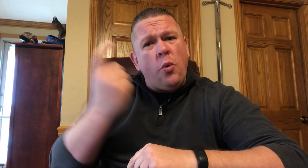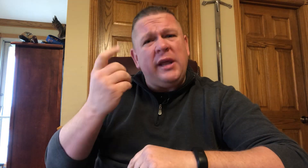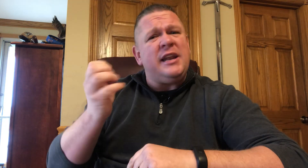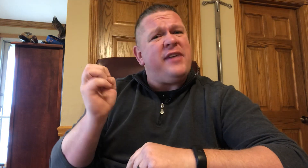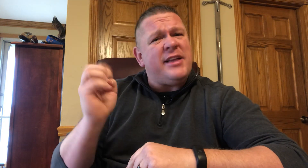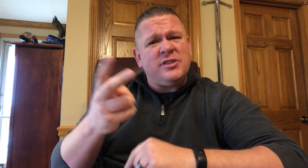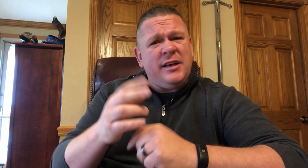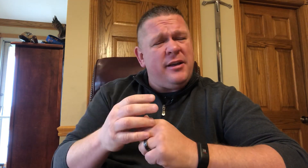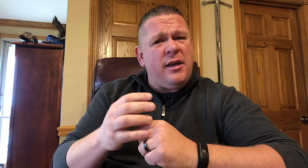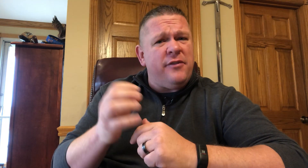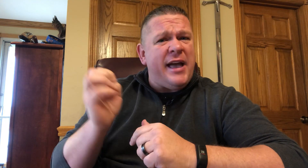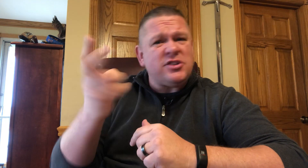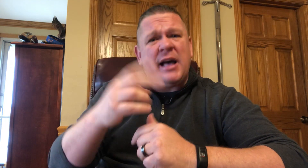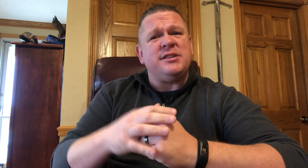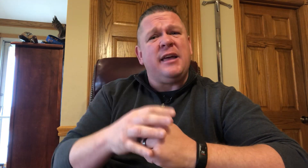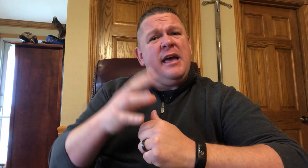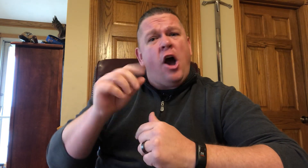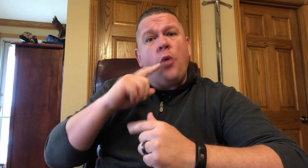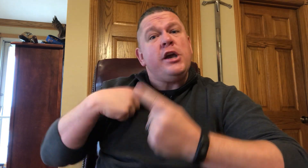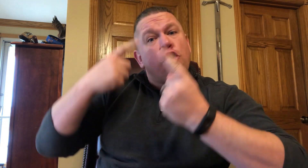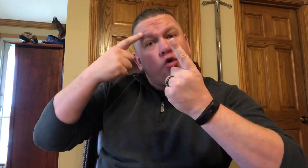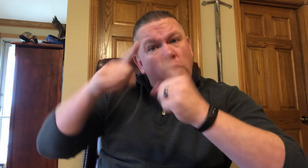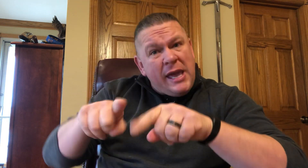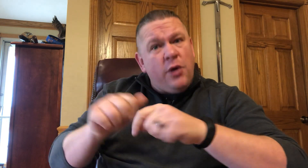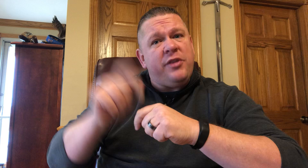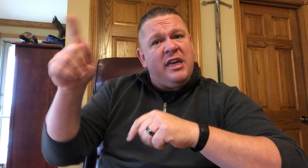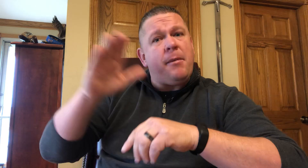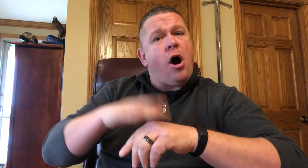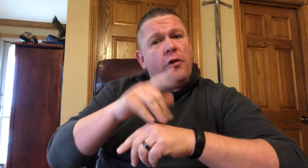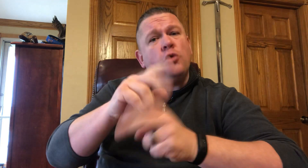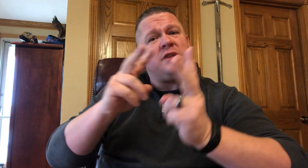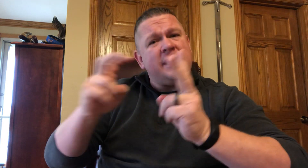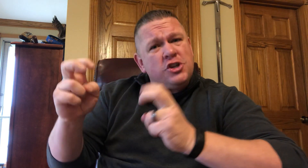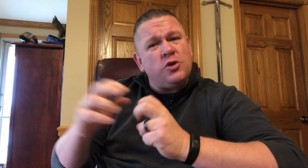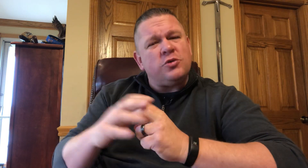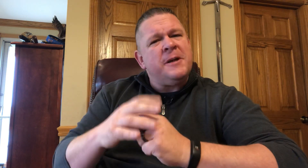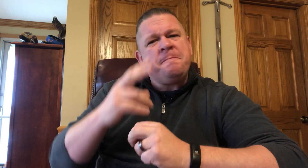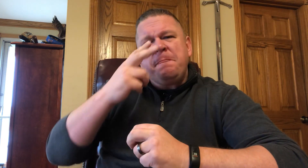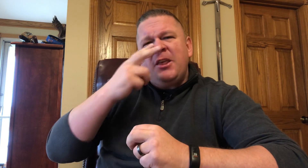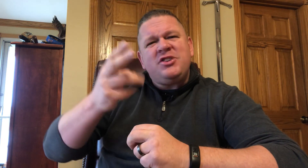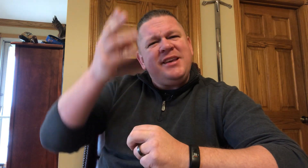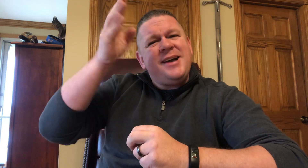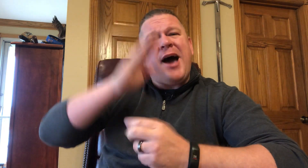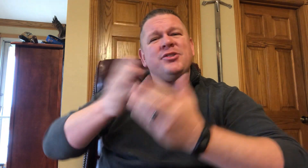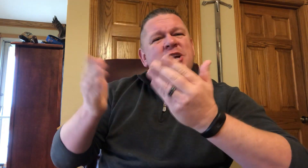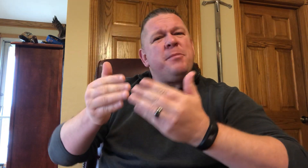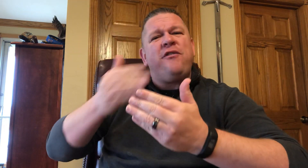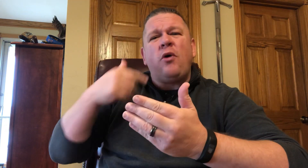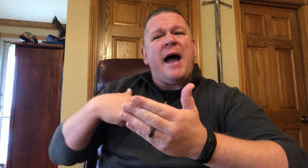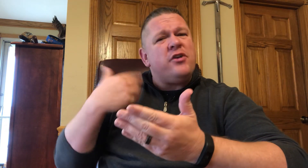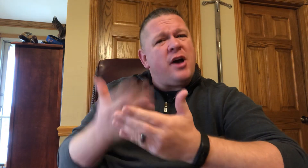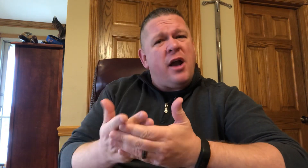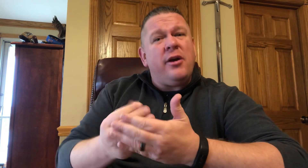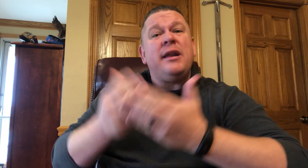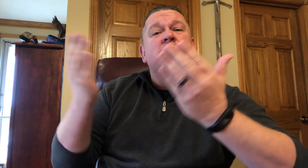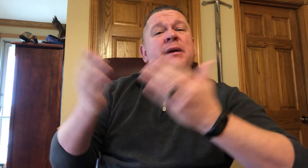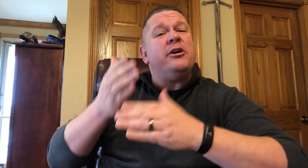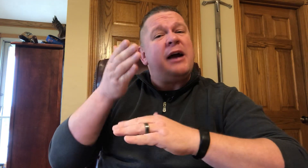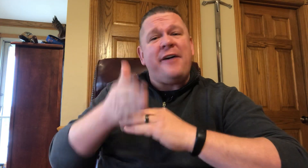and evangelizing. Are we agreeing with Him on those issues? You see, God is here before I ever got here, and He'll be here after